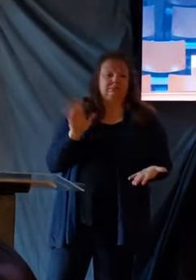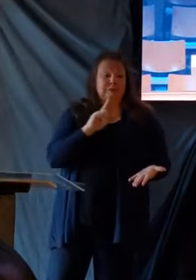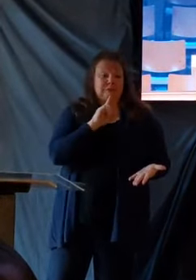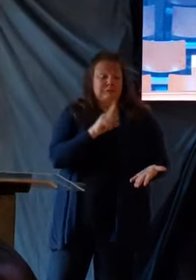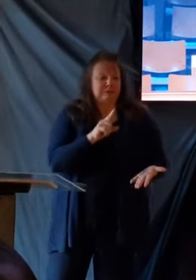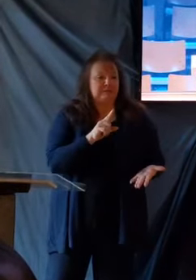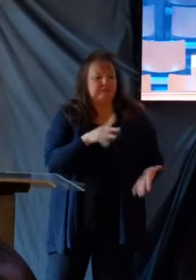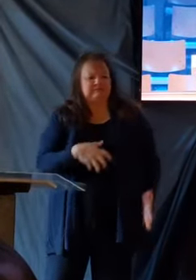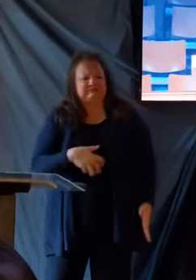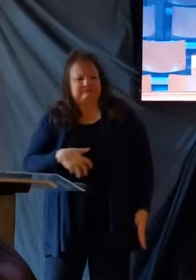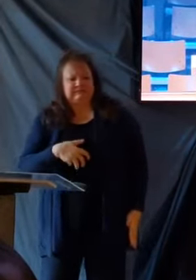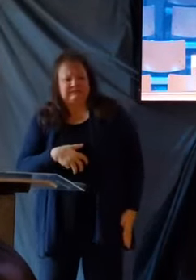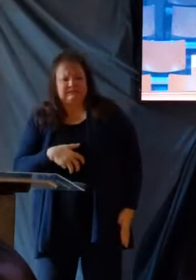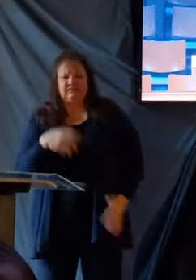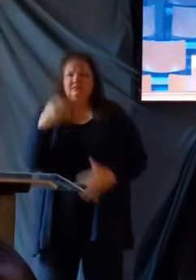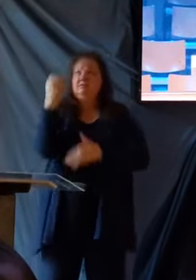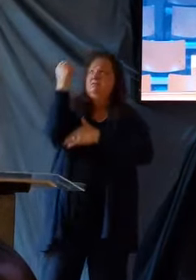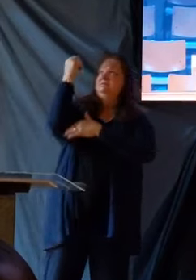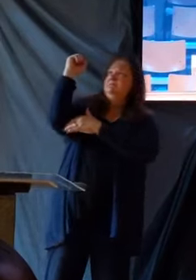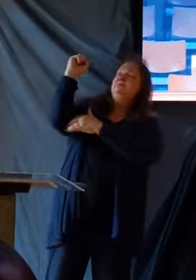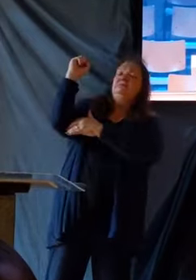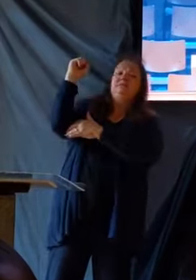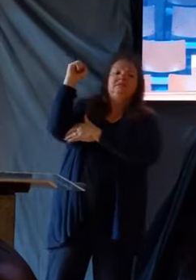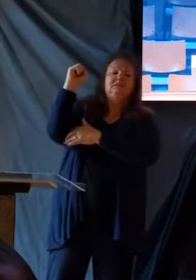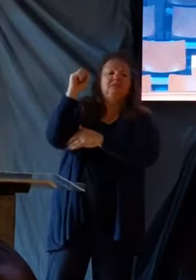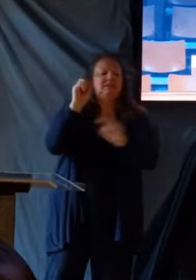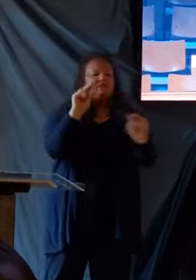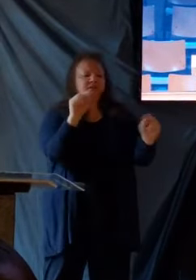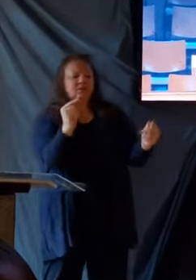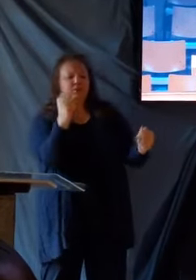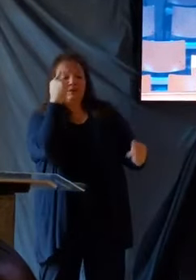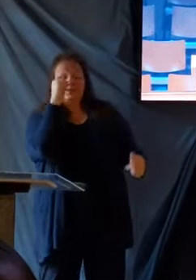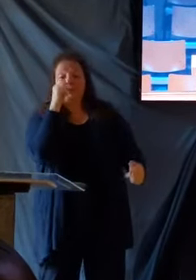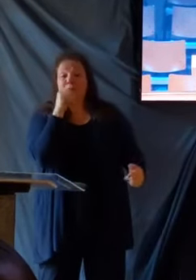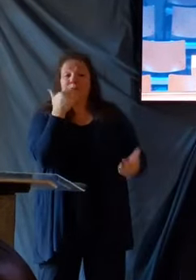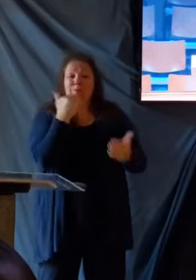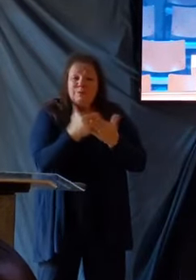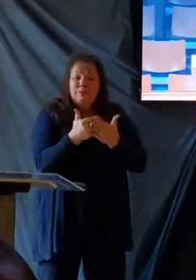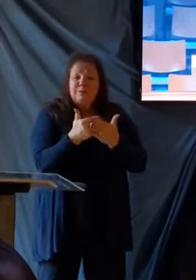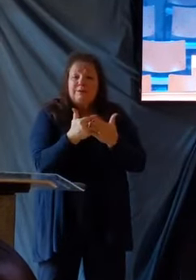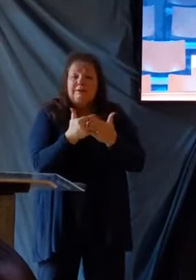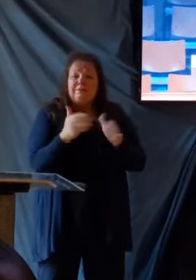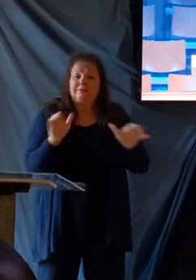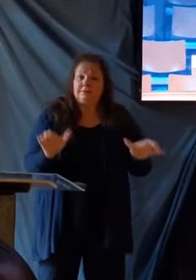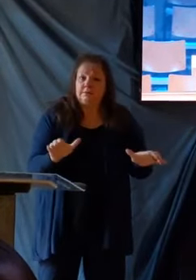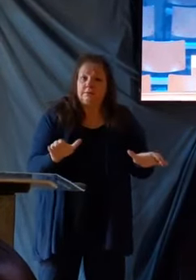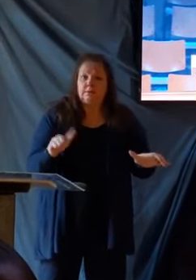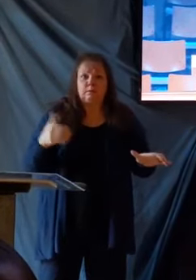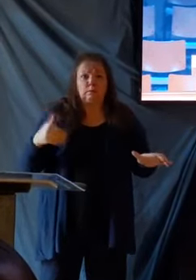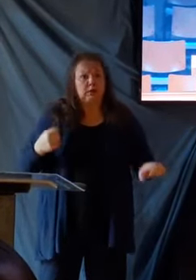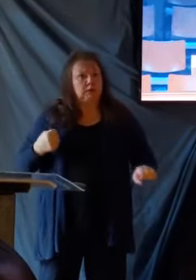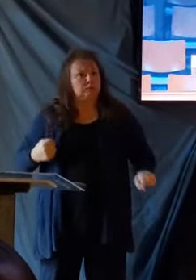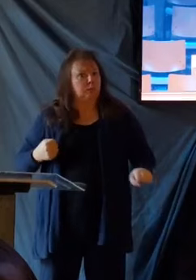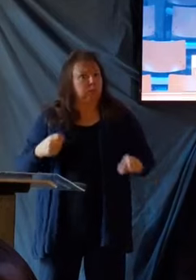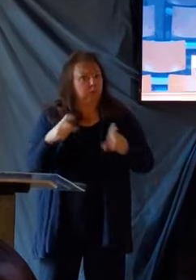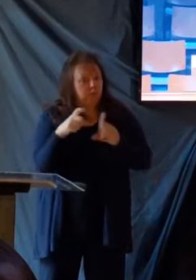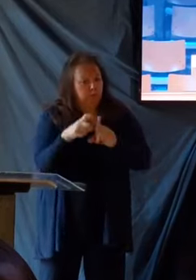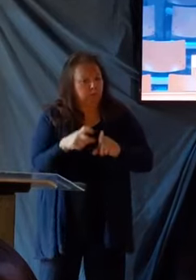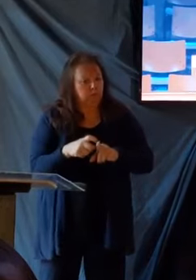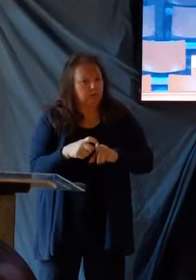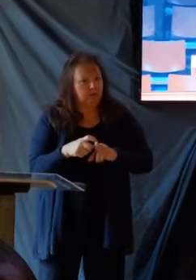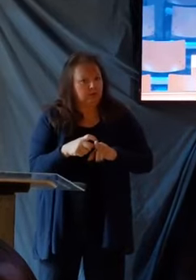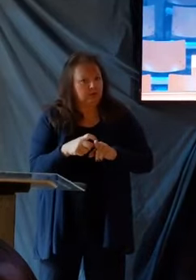are detestable, disobedient, and worthless for any good deed. That's strong language. Remember, this is the word